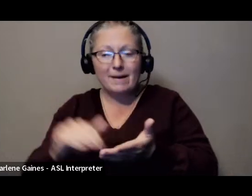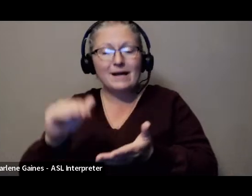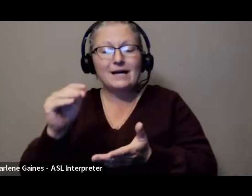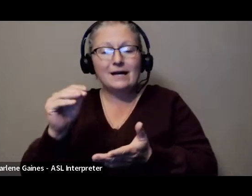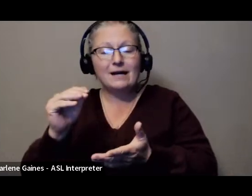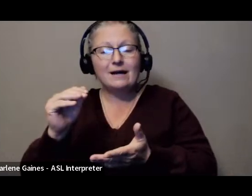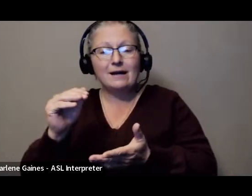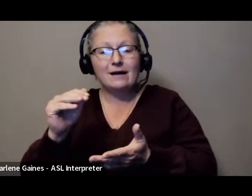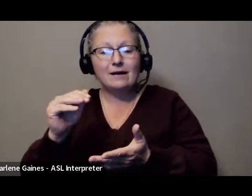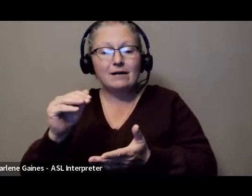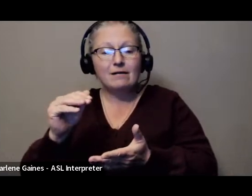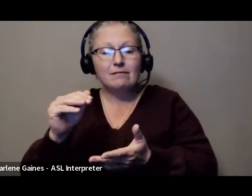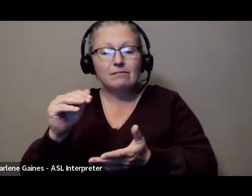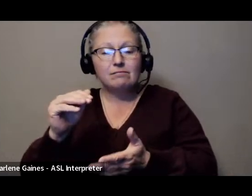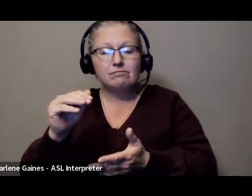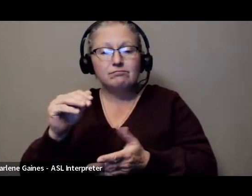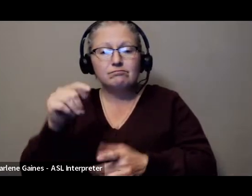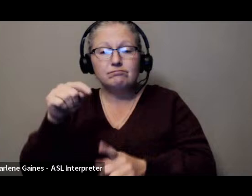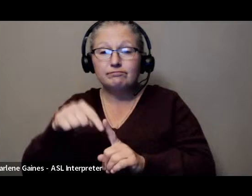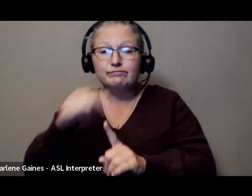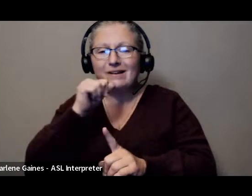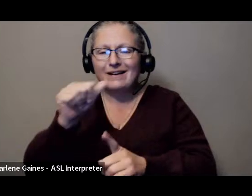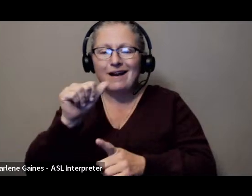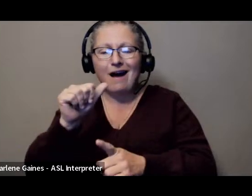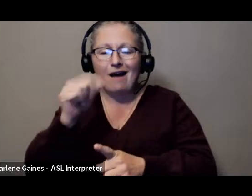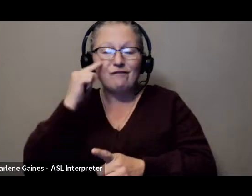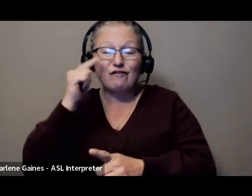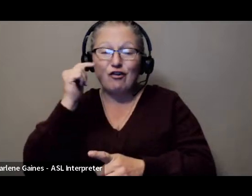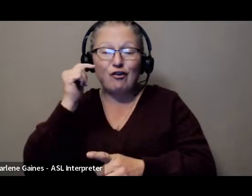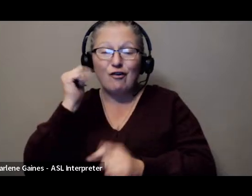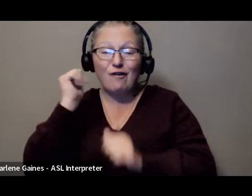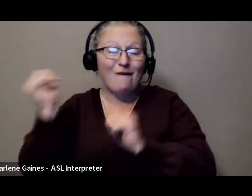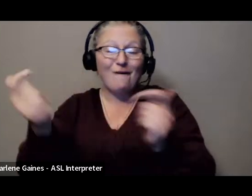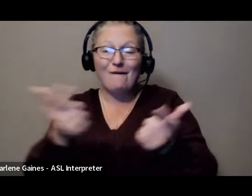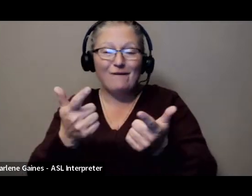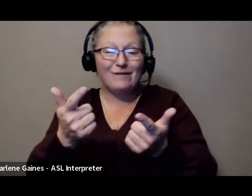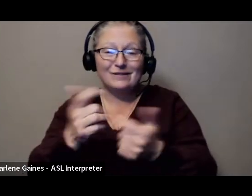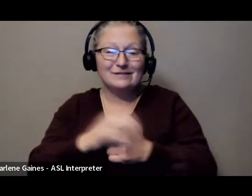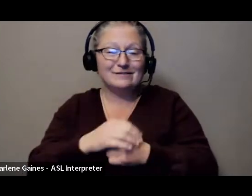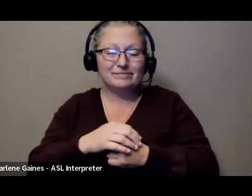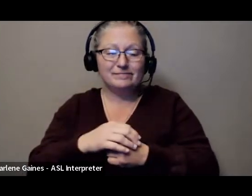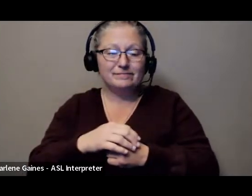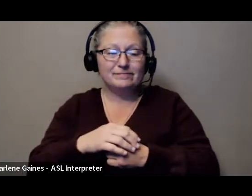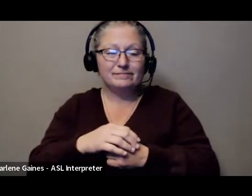something that wasn't written for everybody.